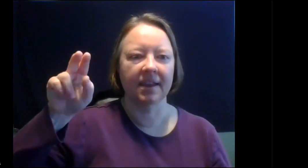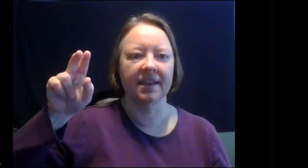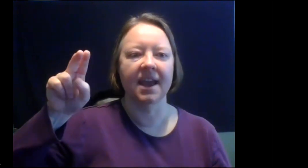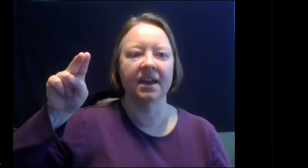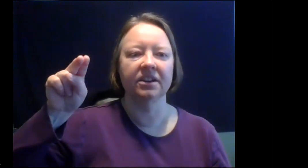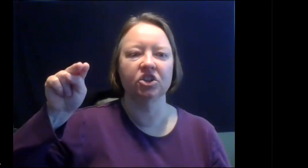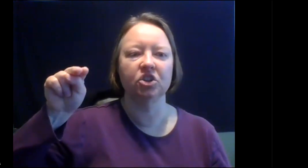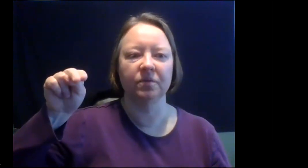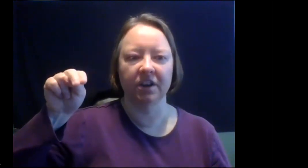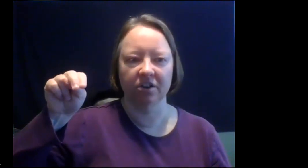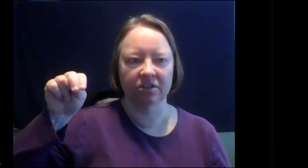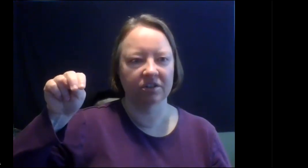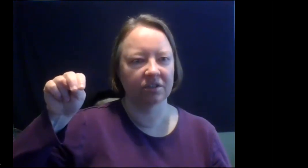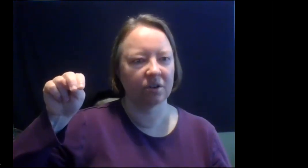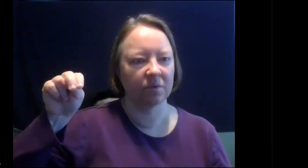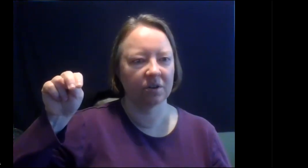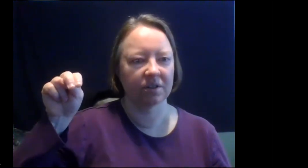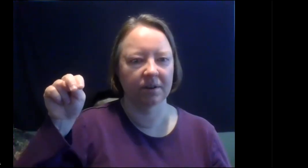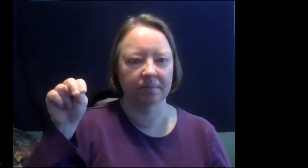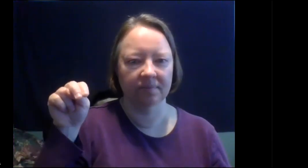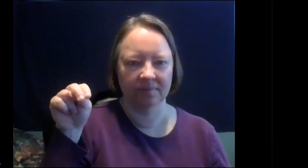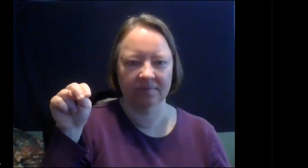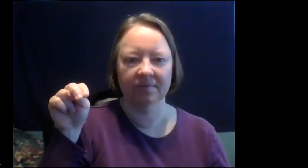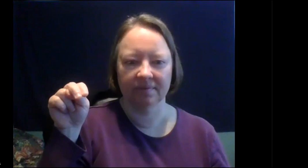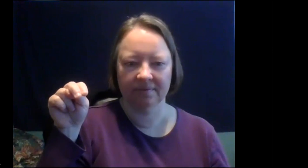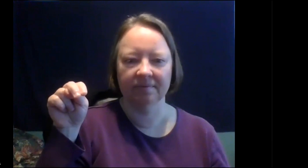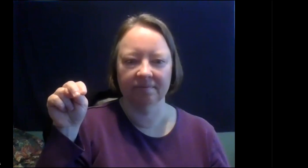And then N is 2 fingers over your thumb.